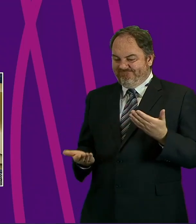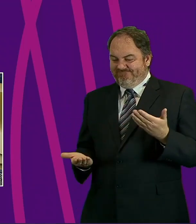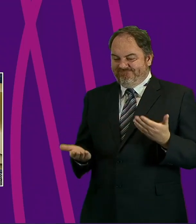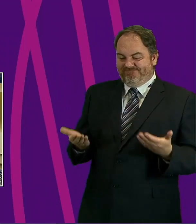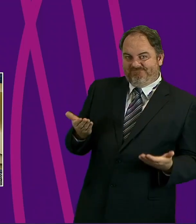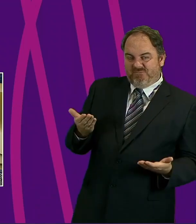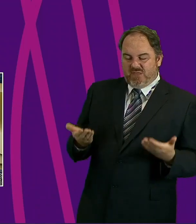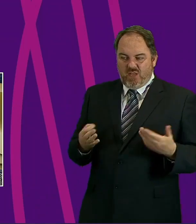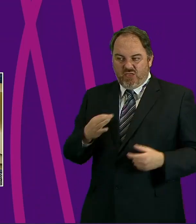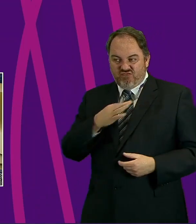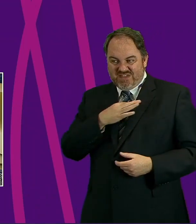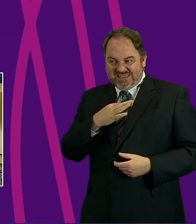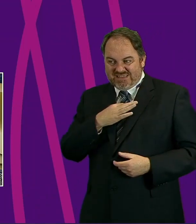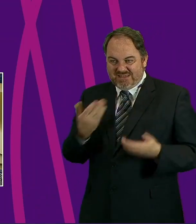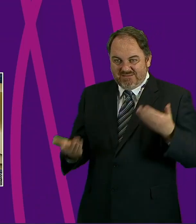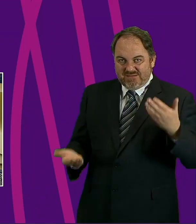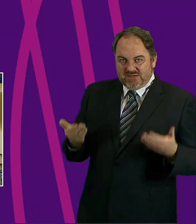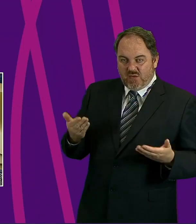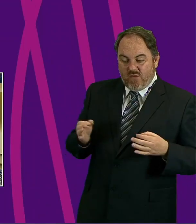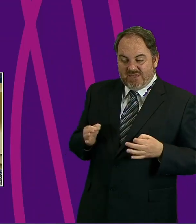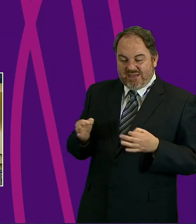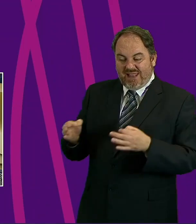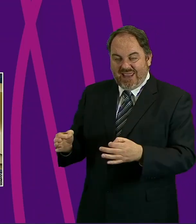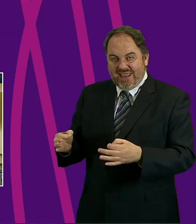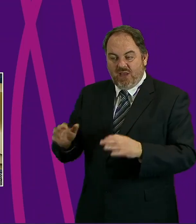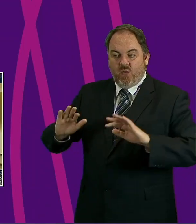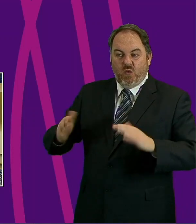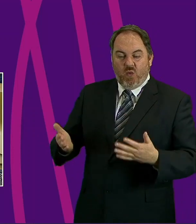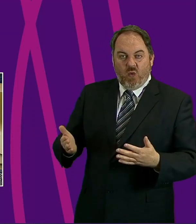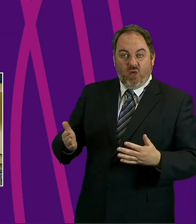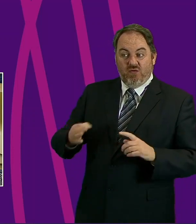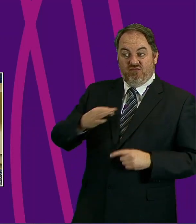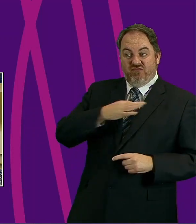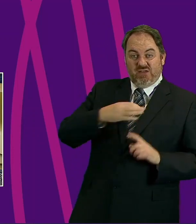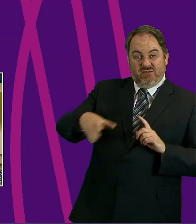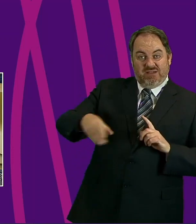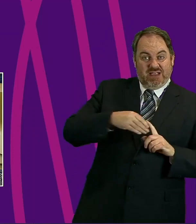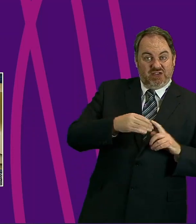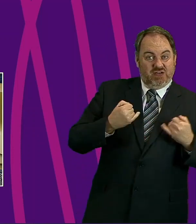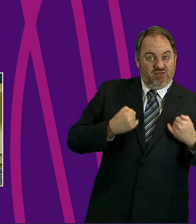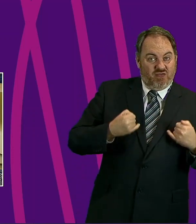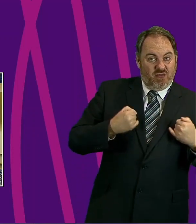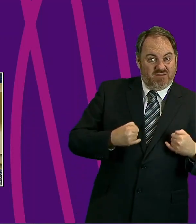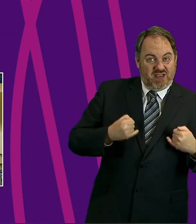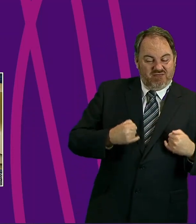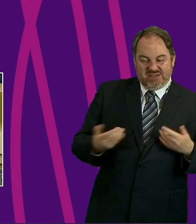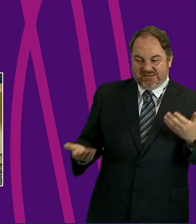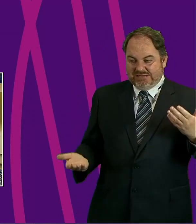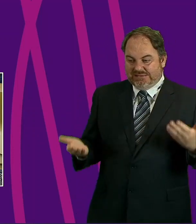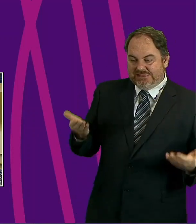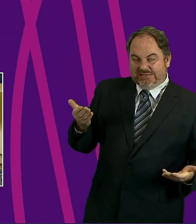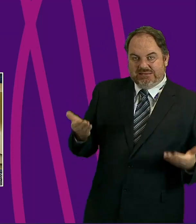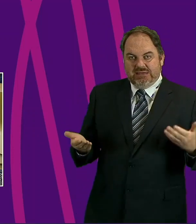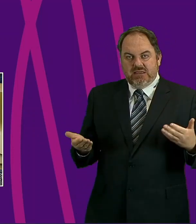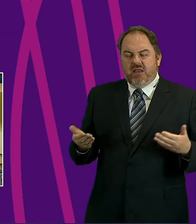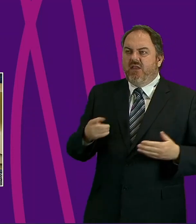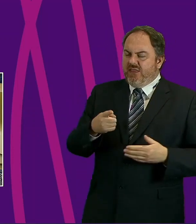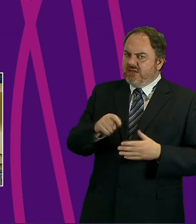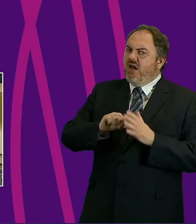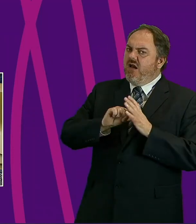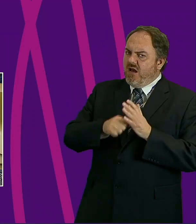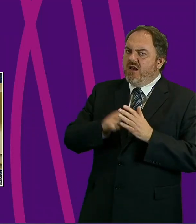less of a risk than going ahead. That doesn't make it any easier for the individuals, but I just want to make the point that none of these decisions are being taken lightly